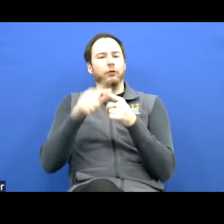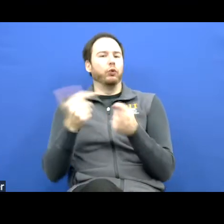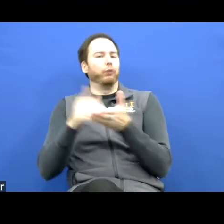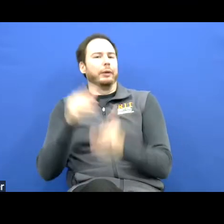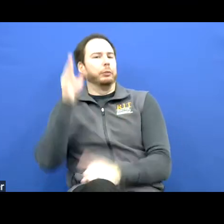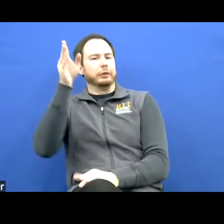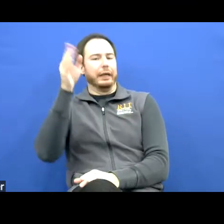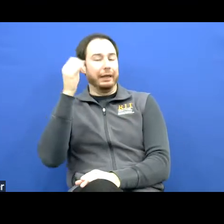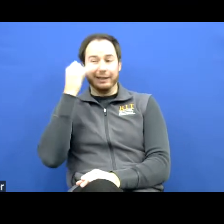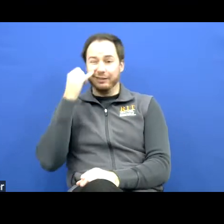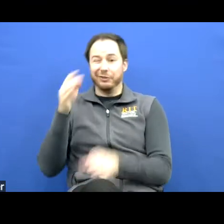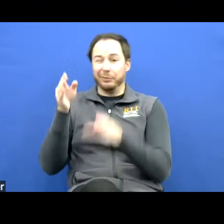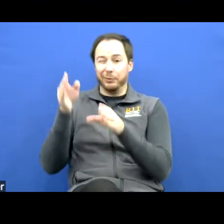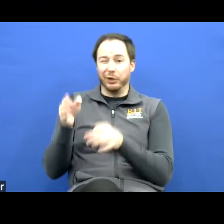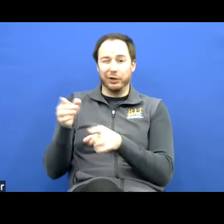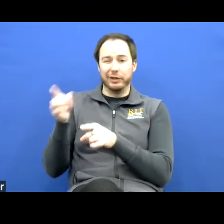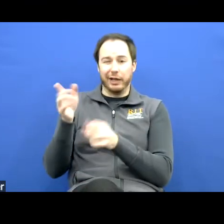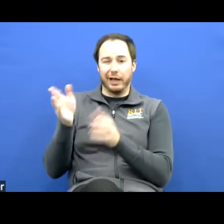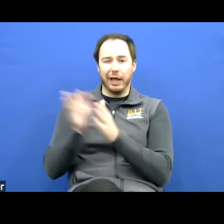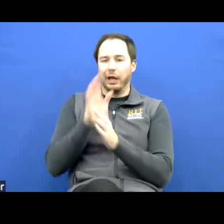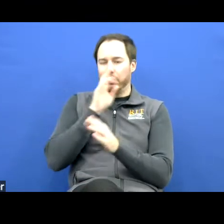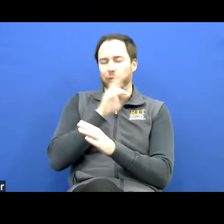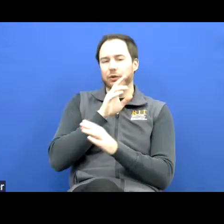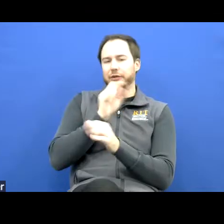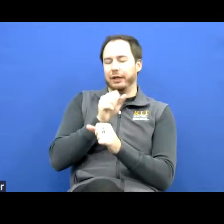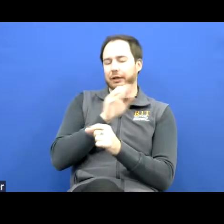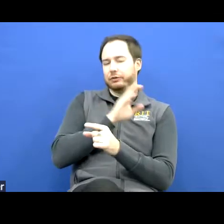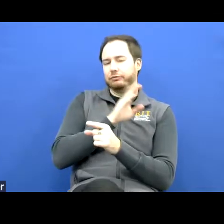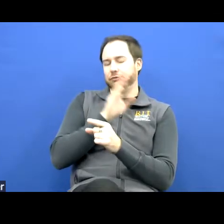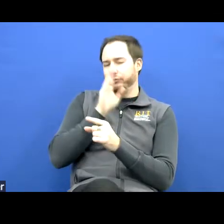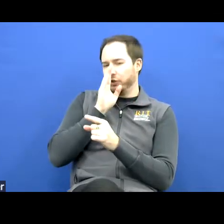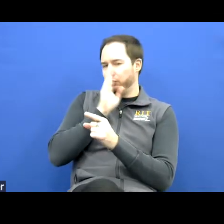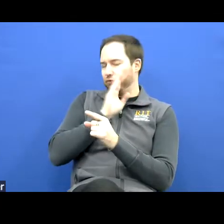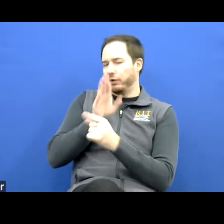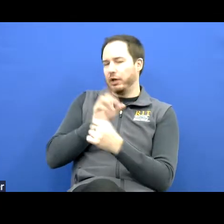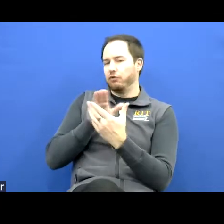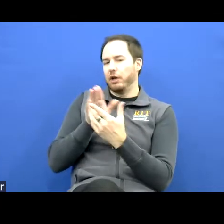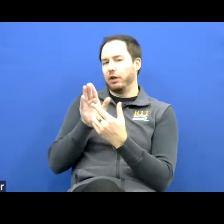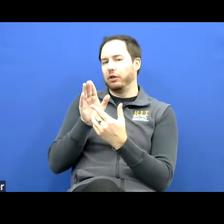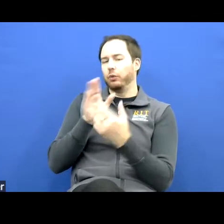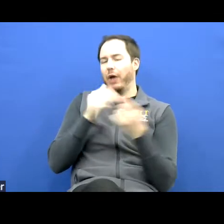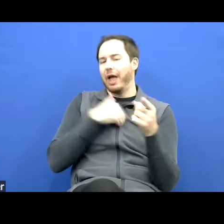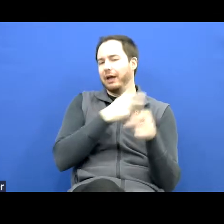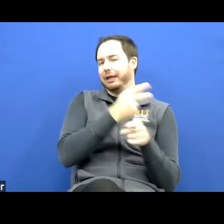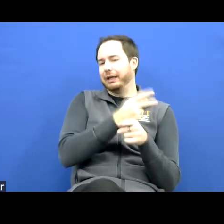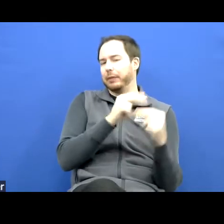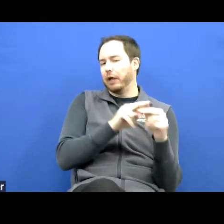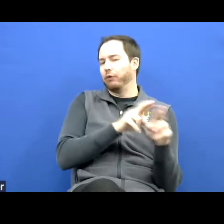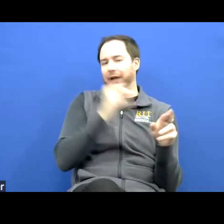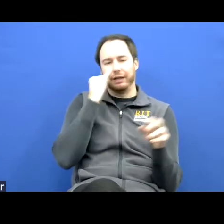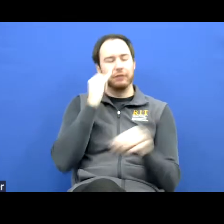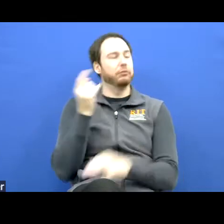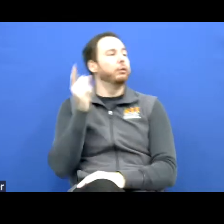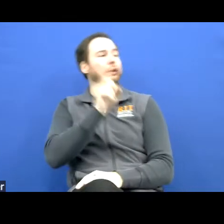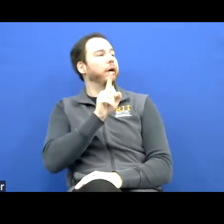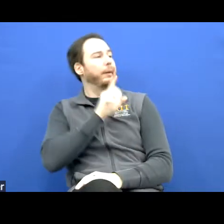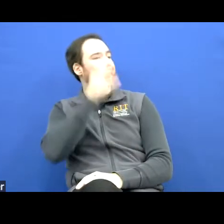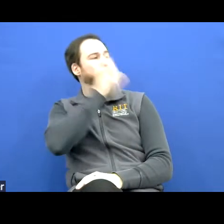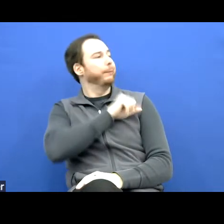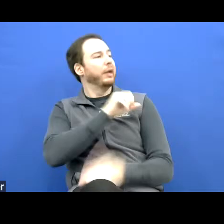there's somebody, we'll just jump straight to questions, you know, but we'll have the thing ready in case there's somebody who shows up who missed